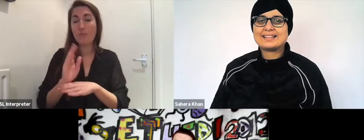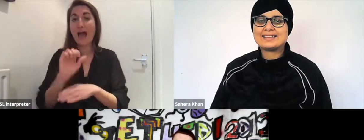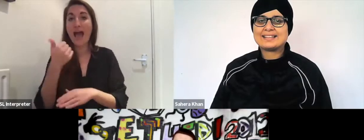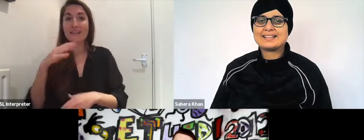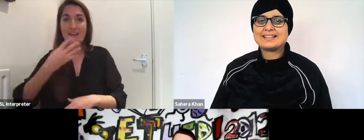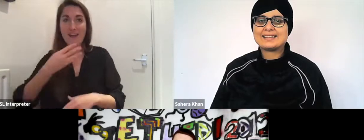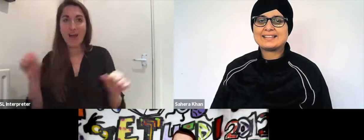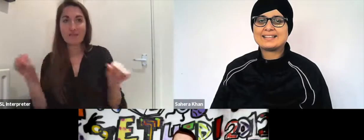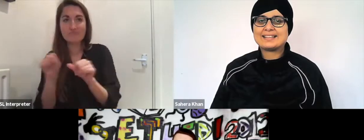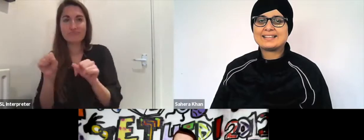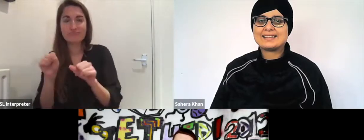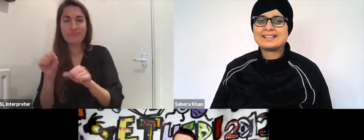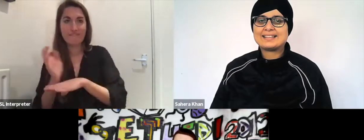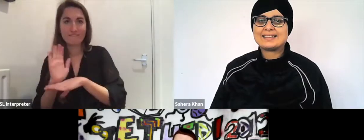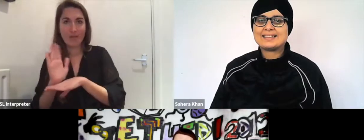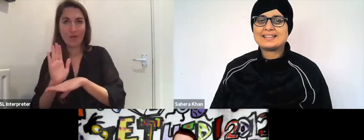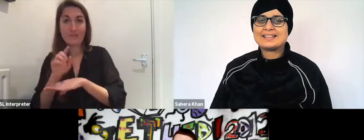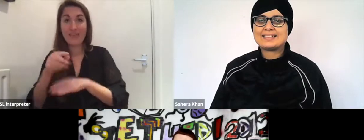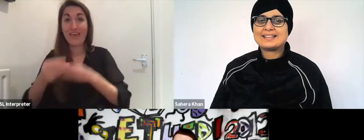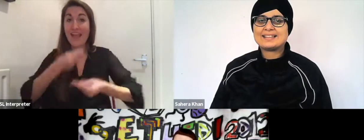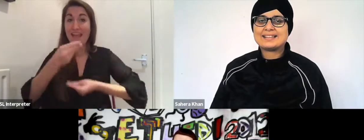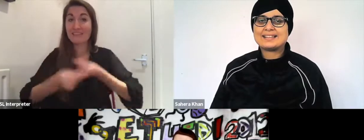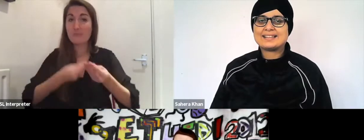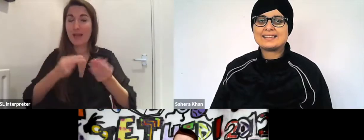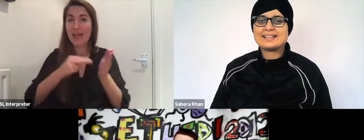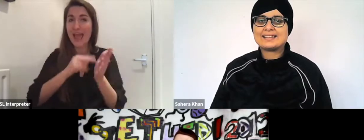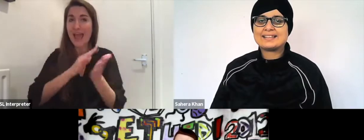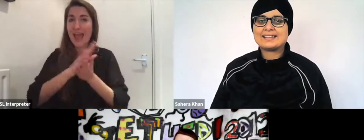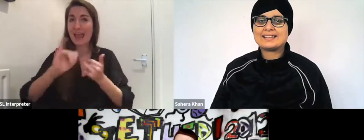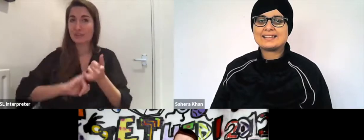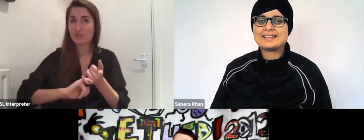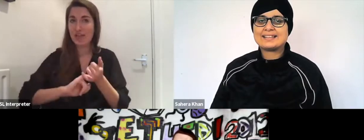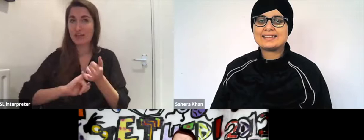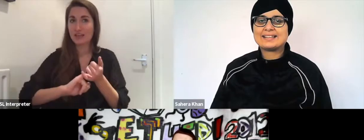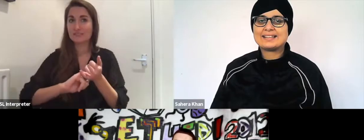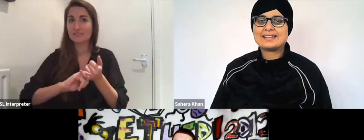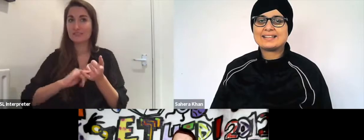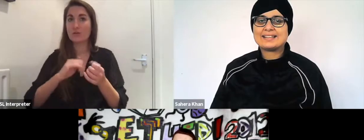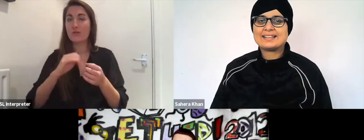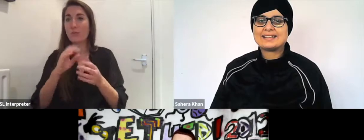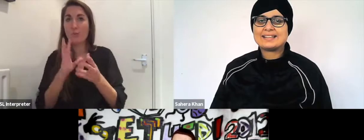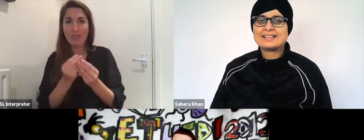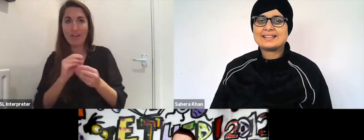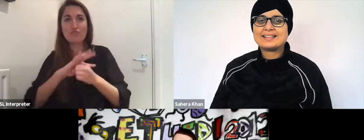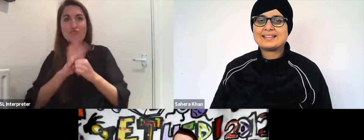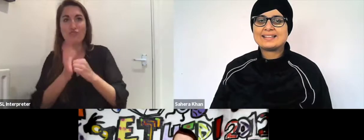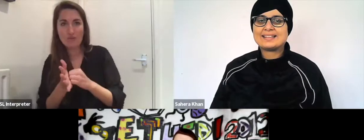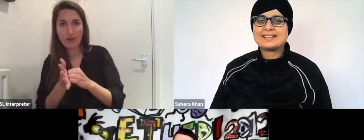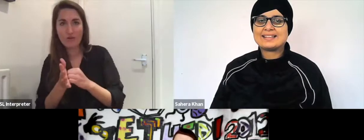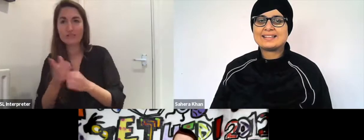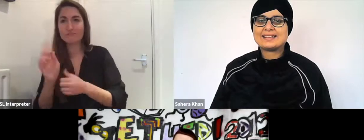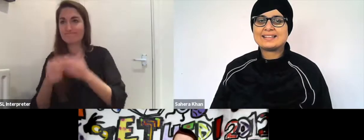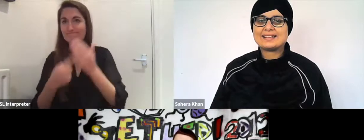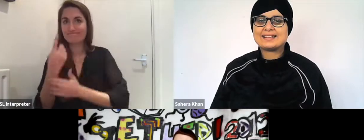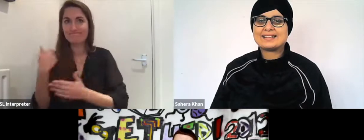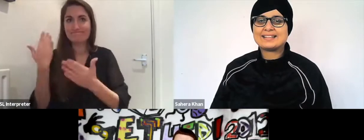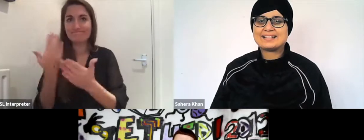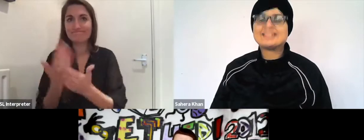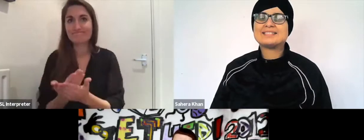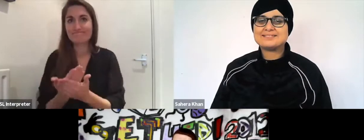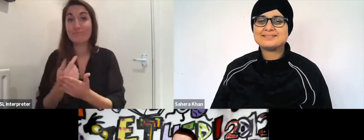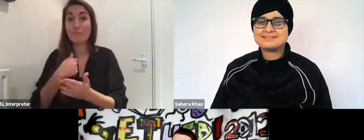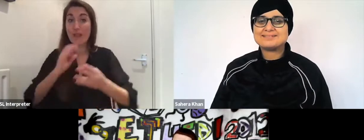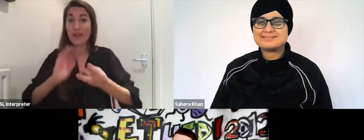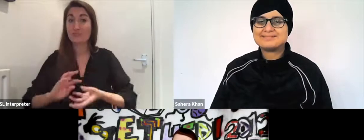which explain how the NHS COVID-19 app works. We created the film with less